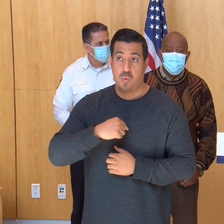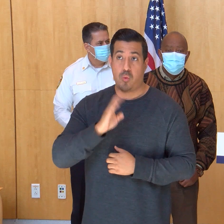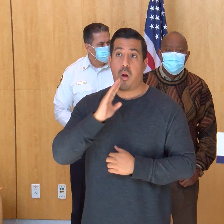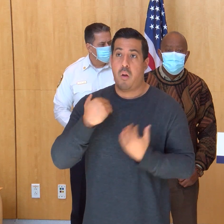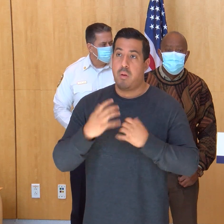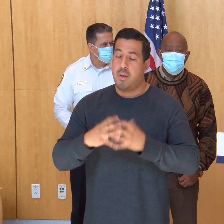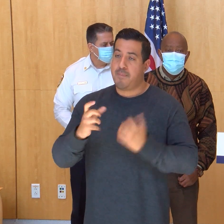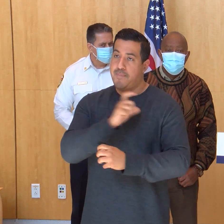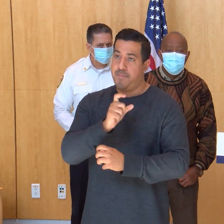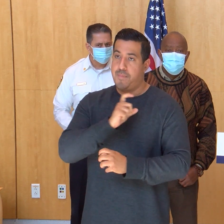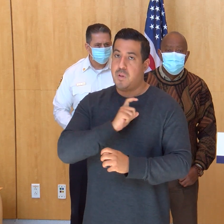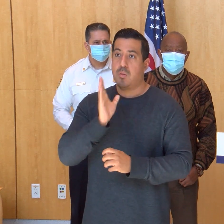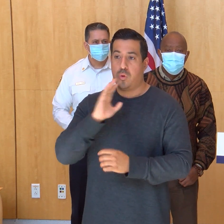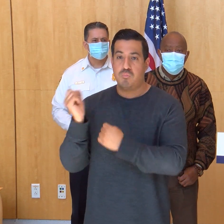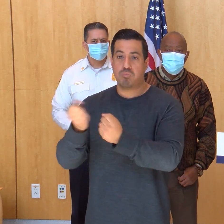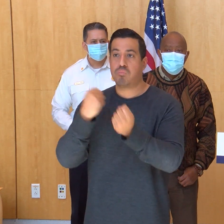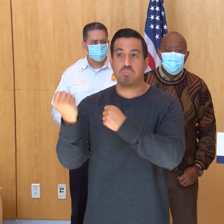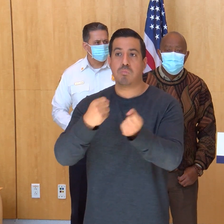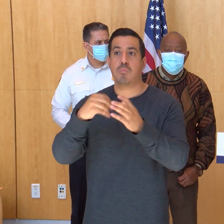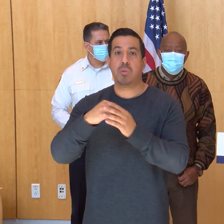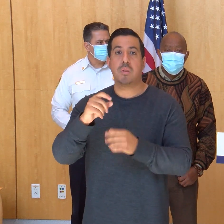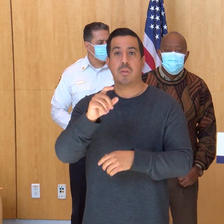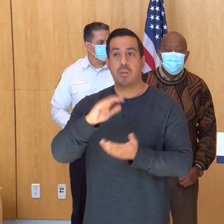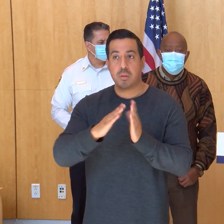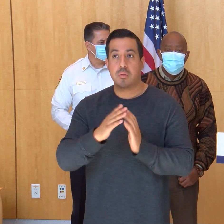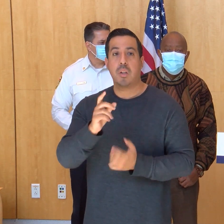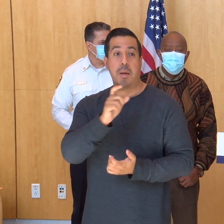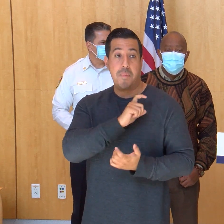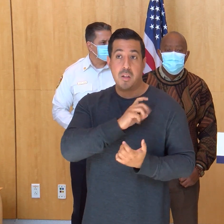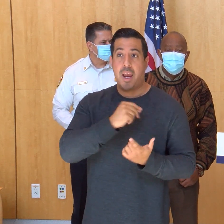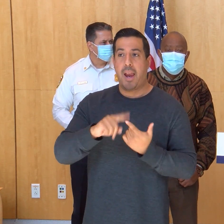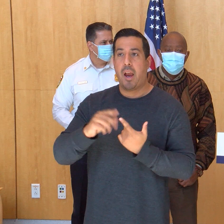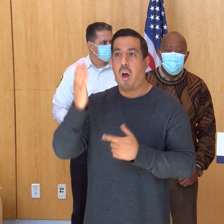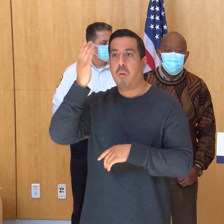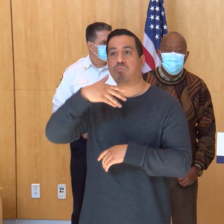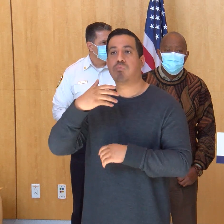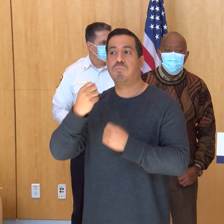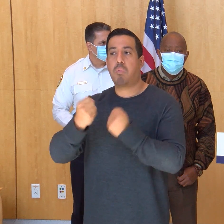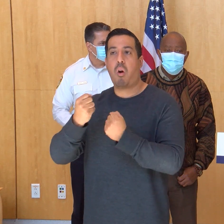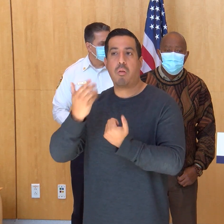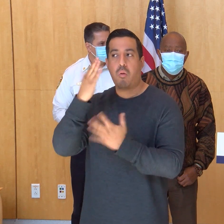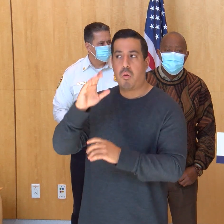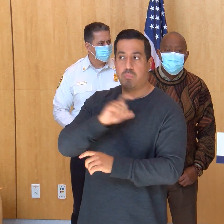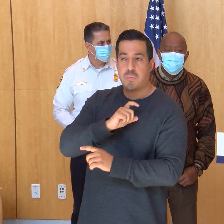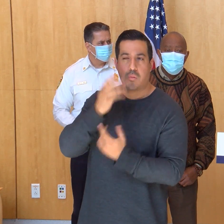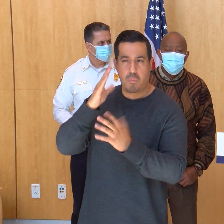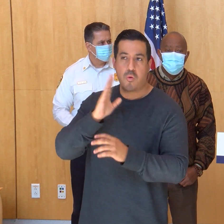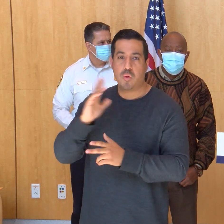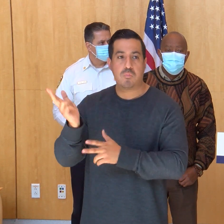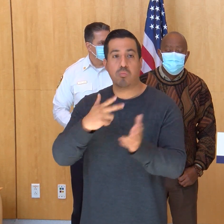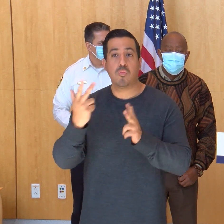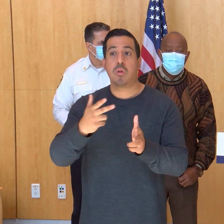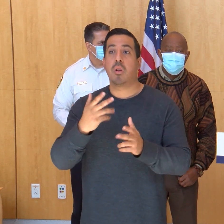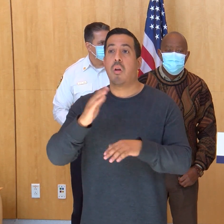officers out and about in the city, in police cars and unmarked cars, keeping an eye on commercial